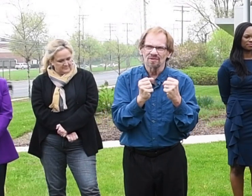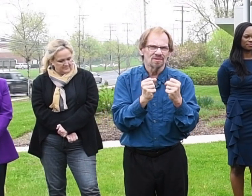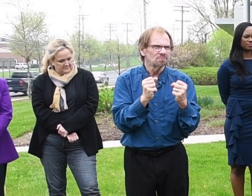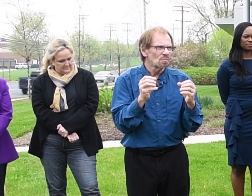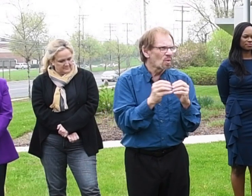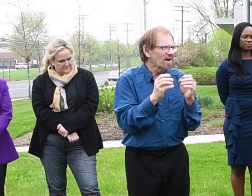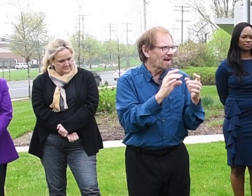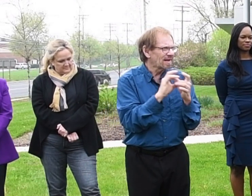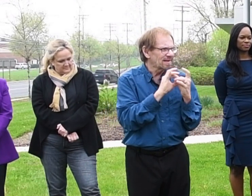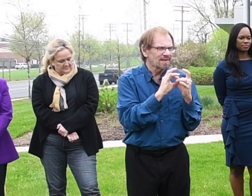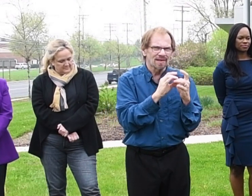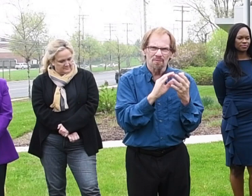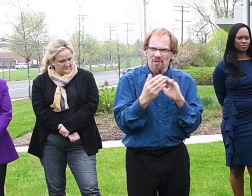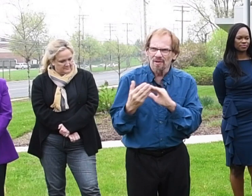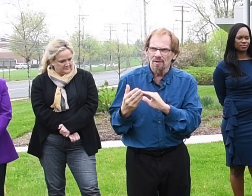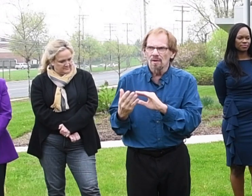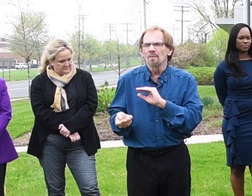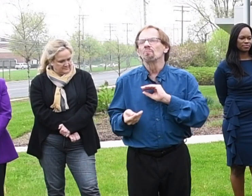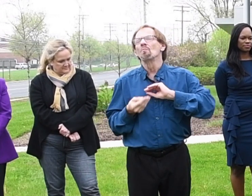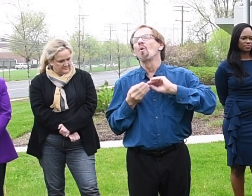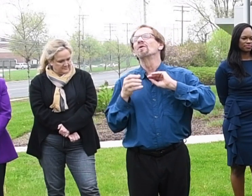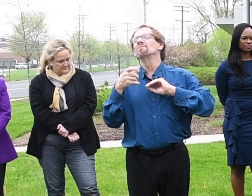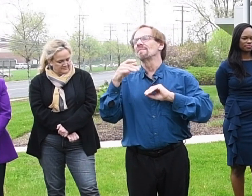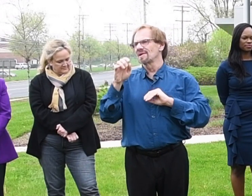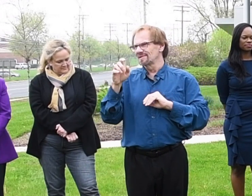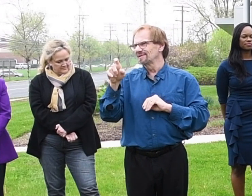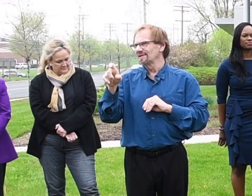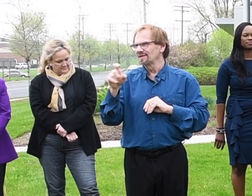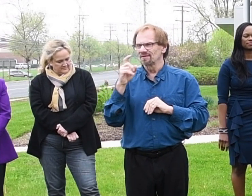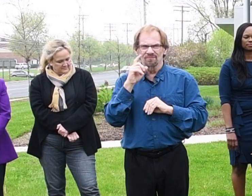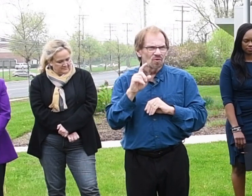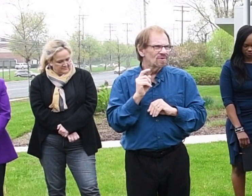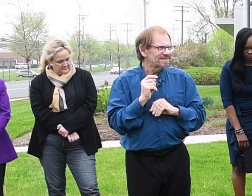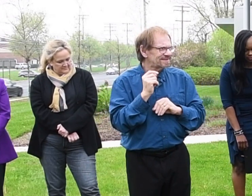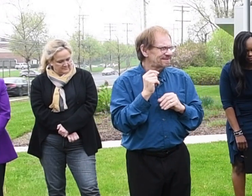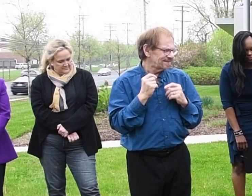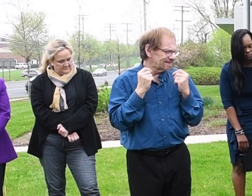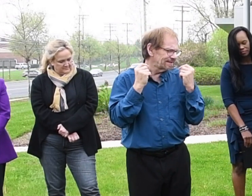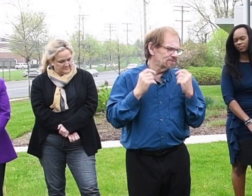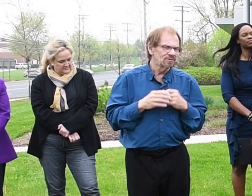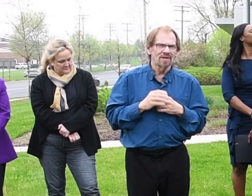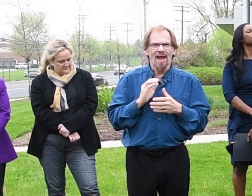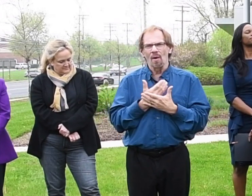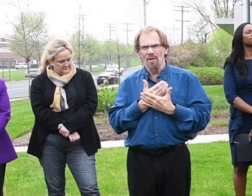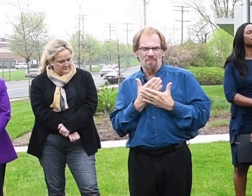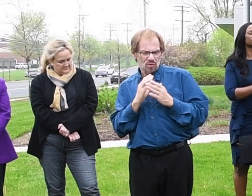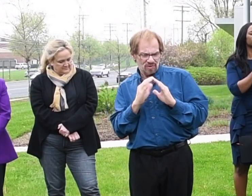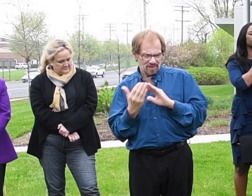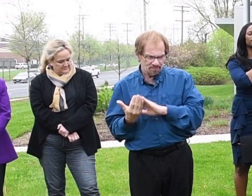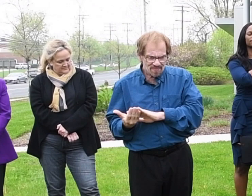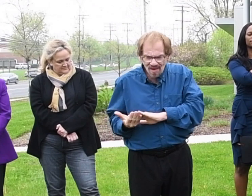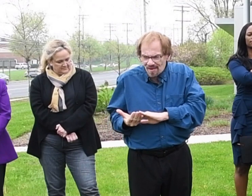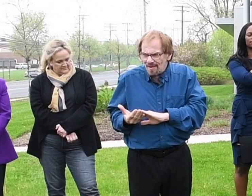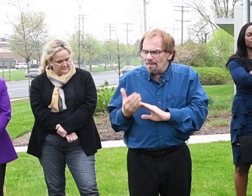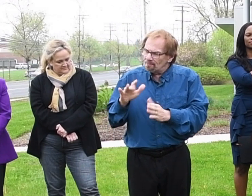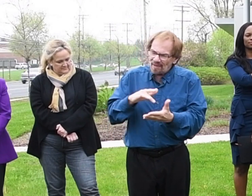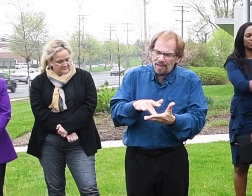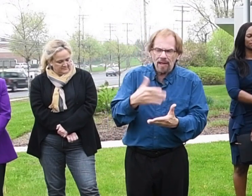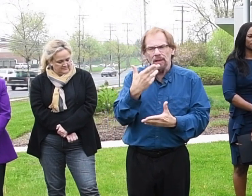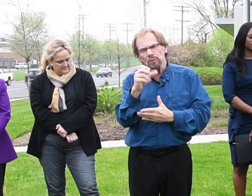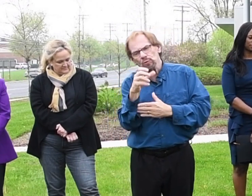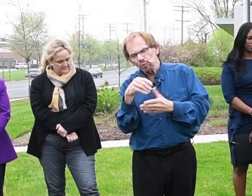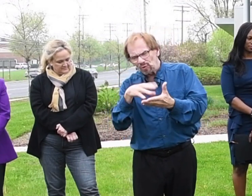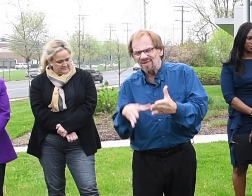community. We know more space is desperately needed for teens in our community. Middle and high school students, during those years,